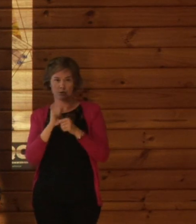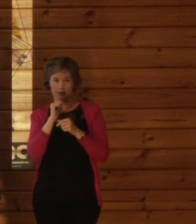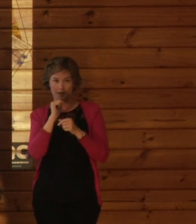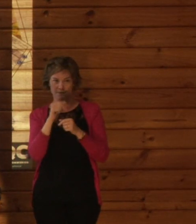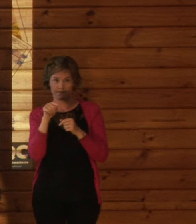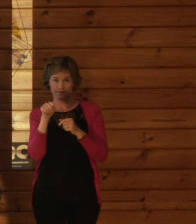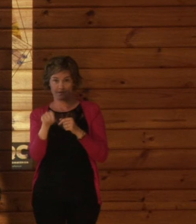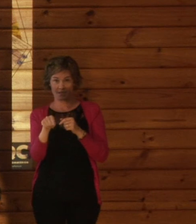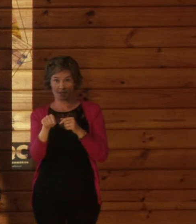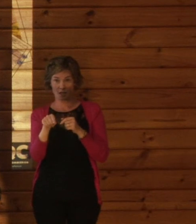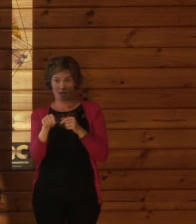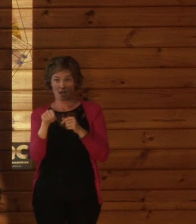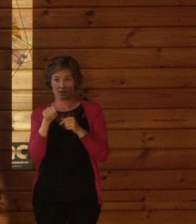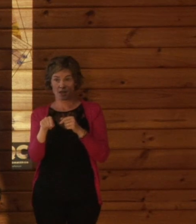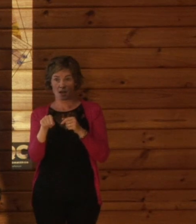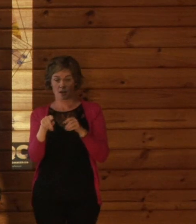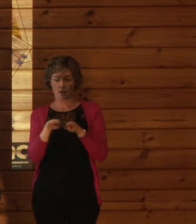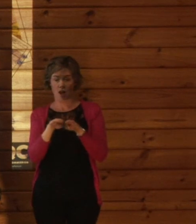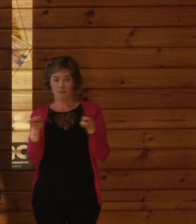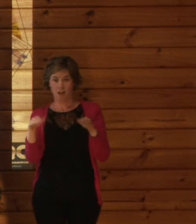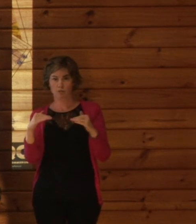to need bespoke